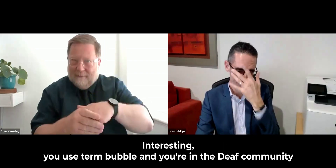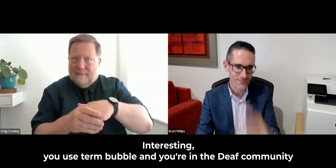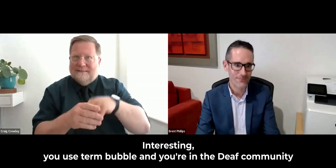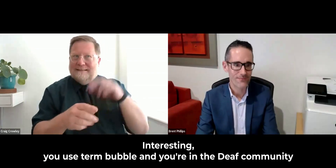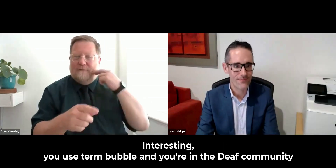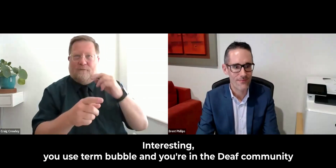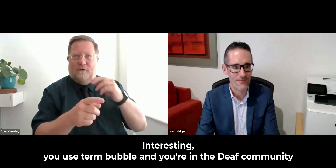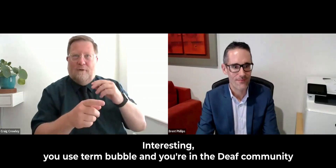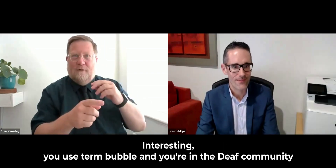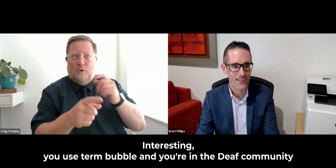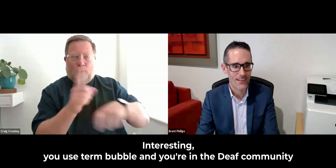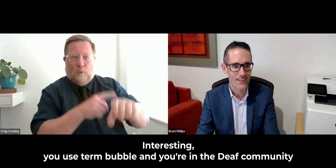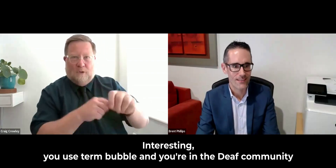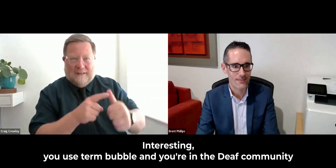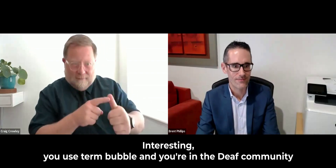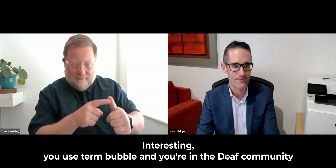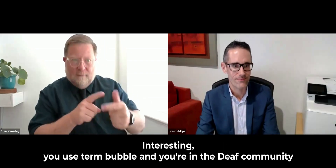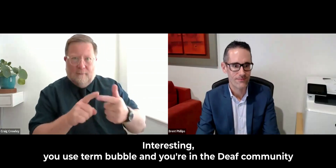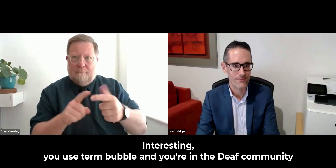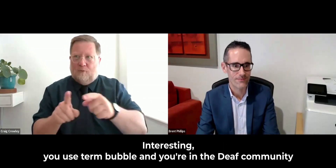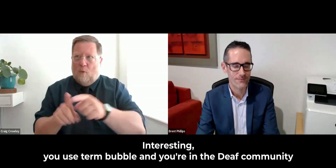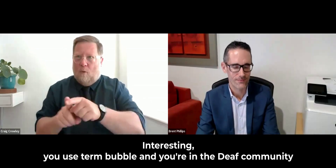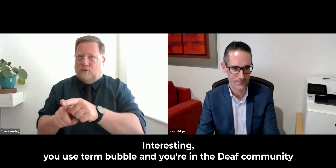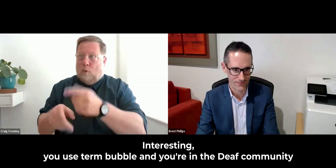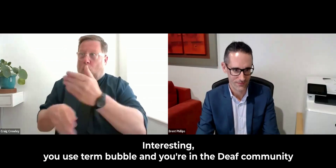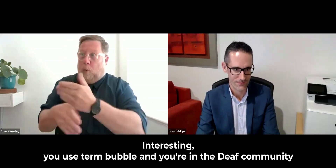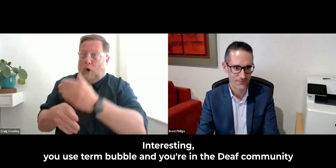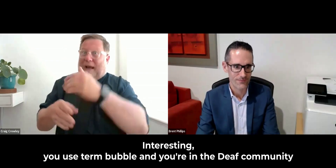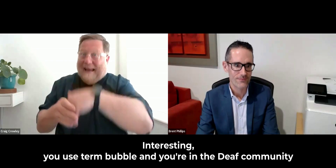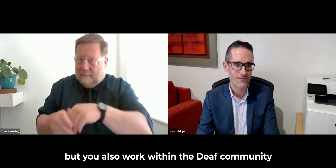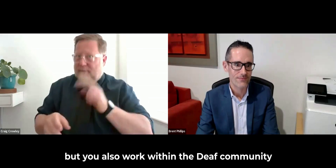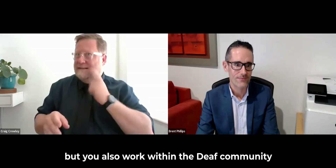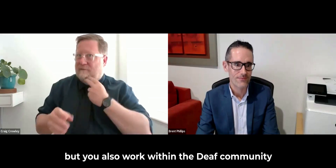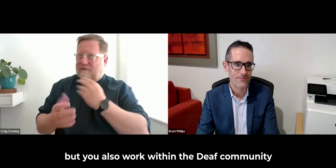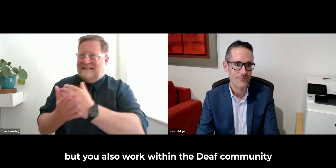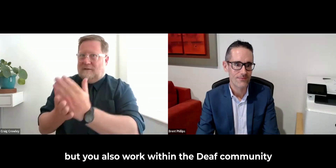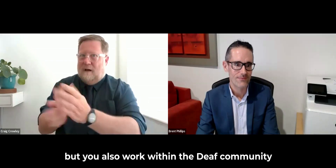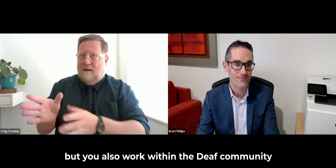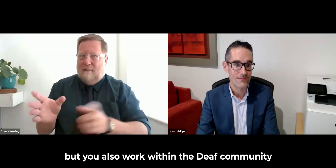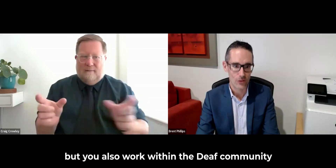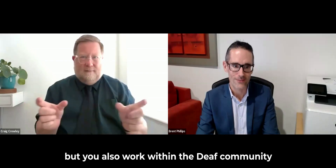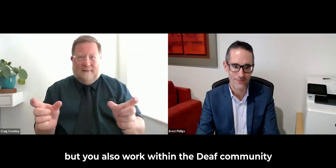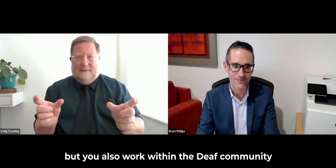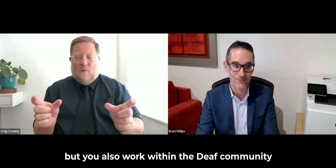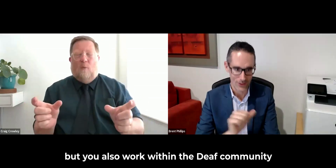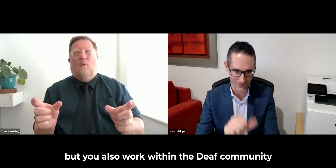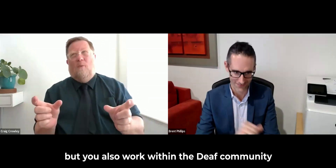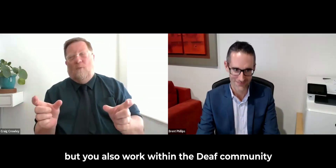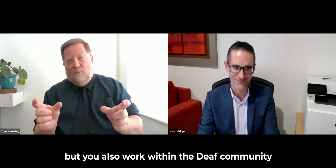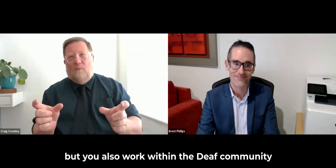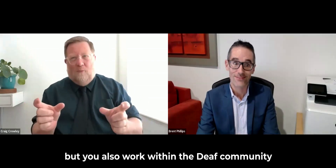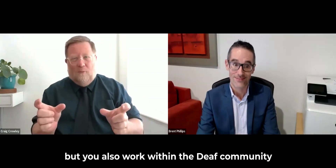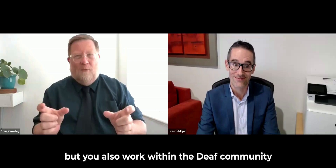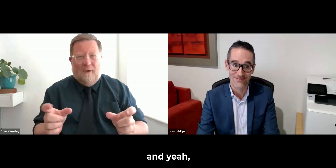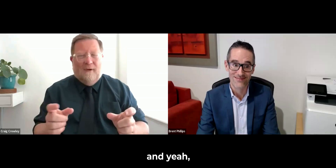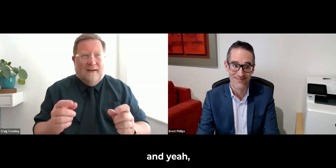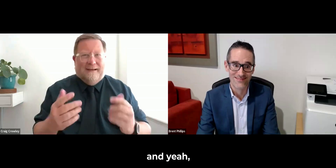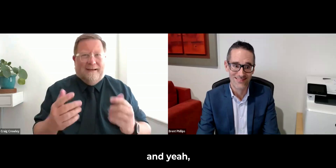you use the term bubble. And you're in the deaf community, but you also work within the deaf community.